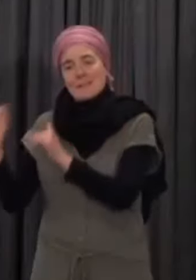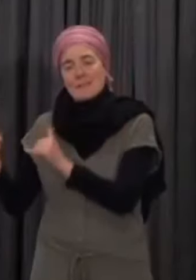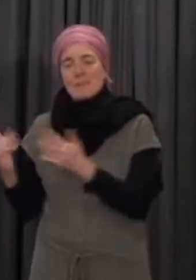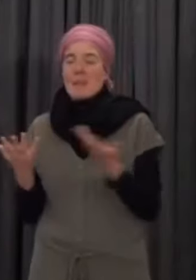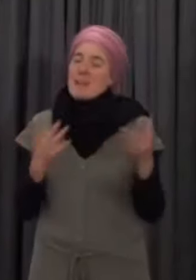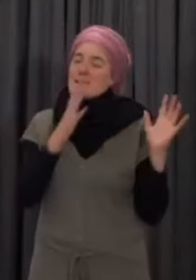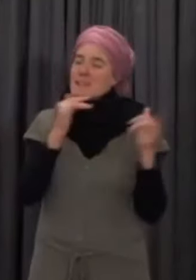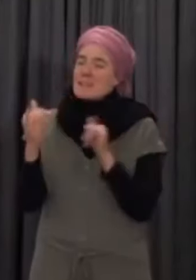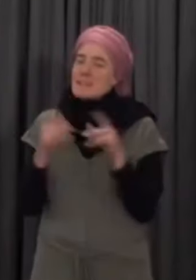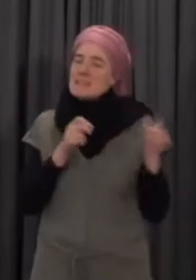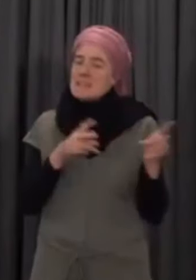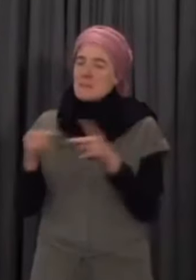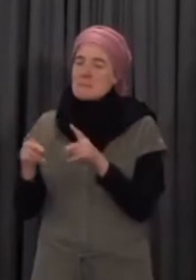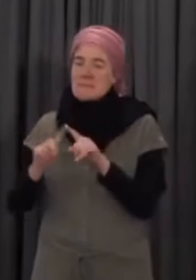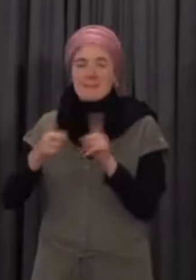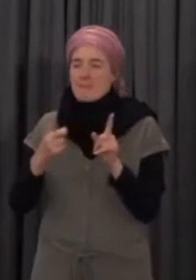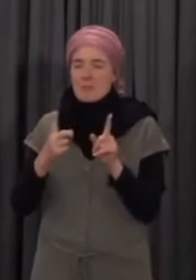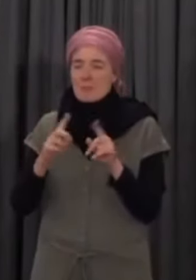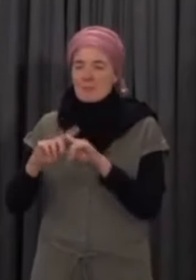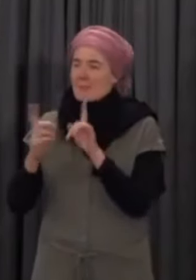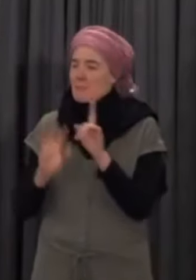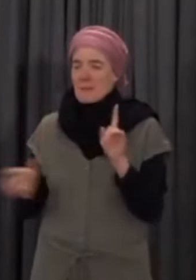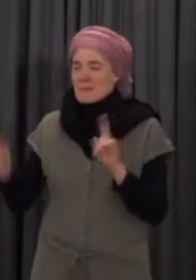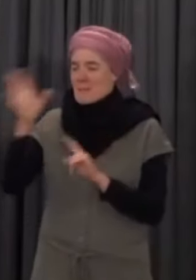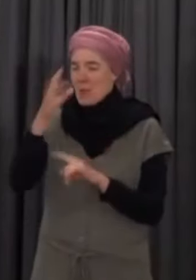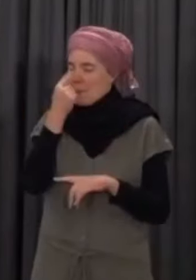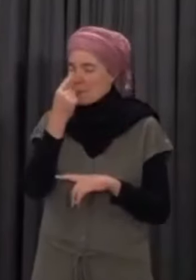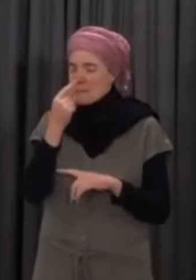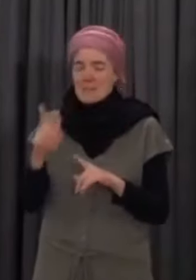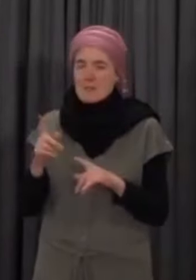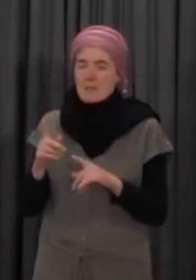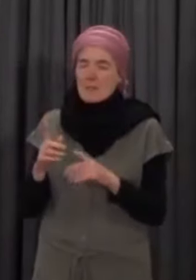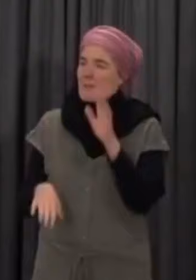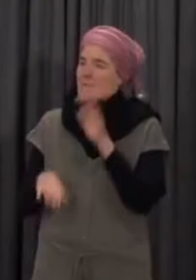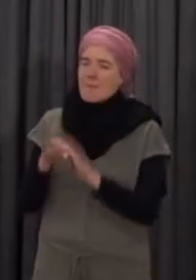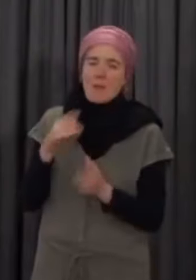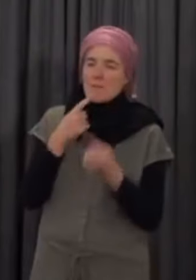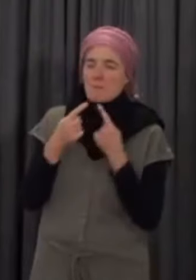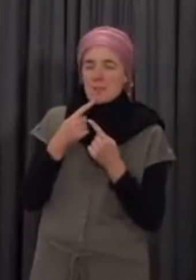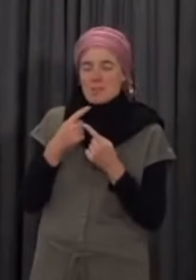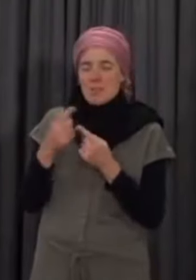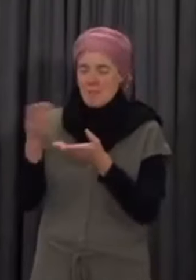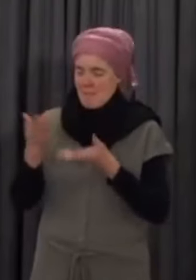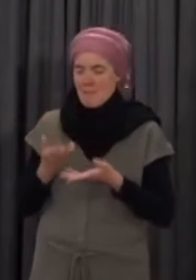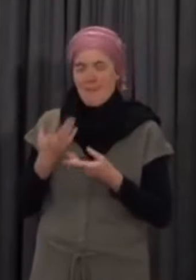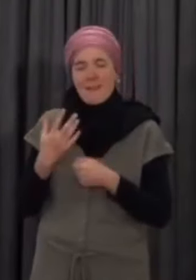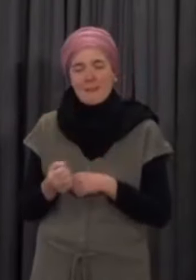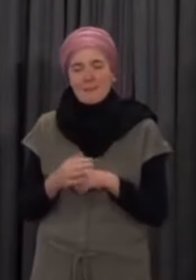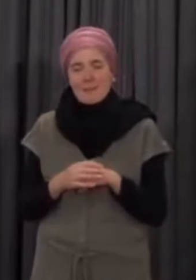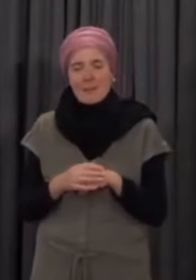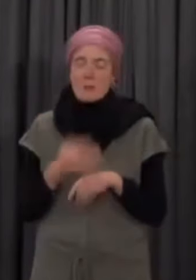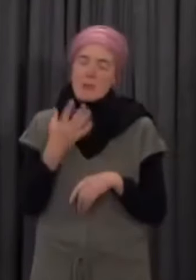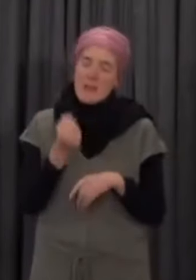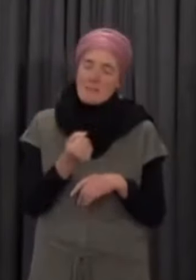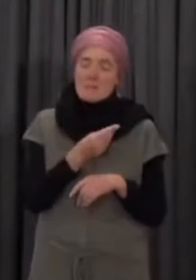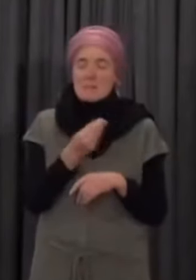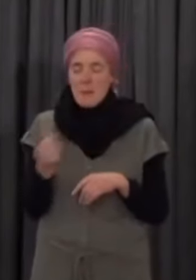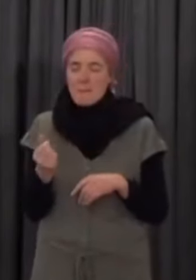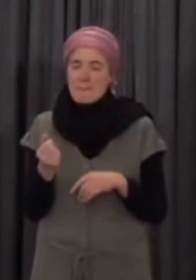telling us everything we need to know. And we don't have a full explanation for these variations, but we have some explanations for